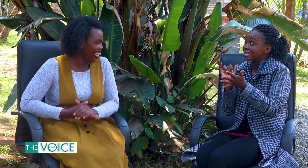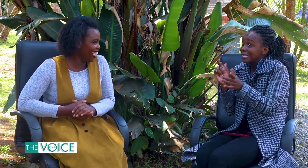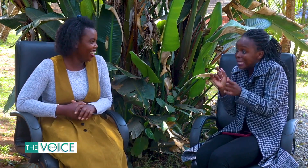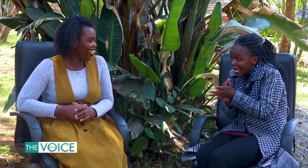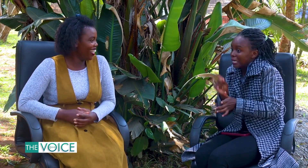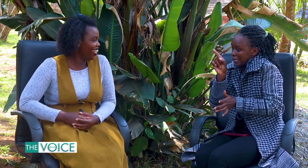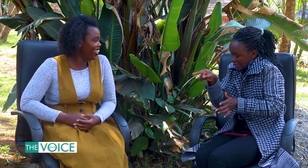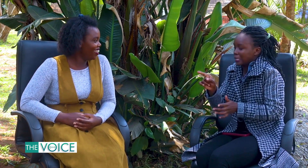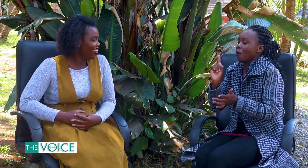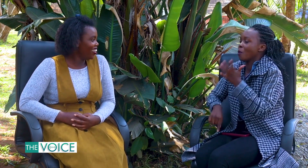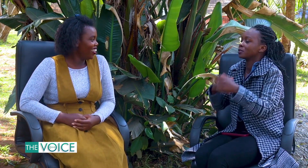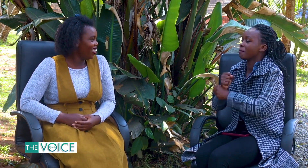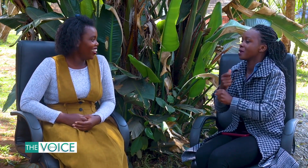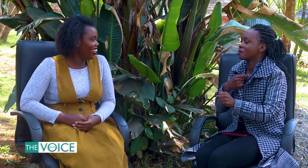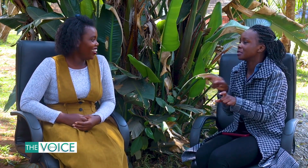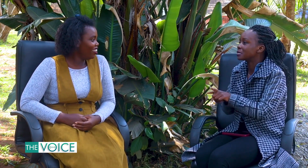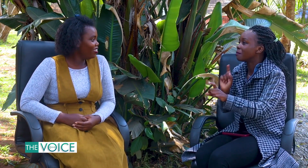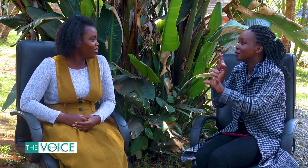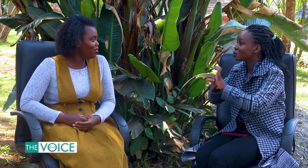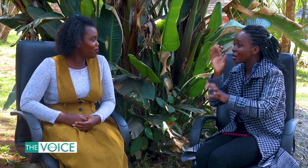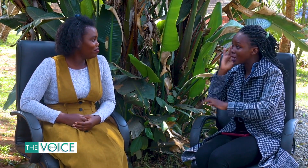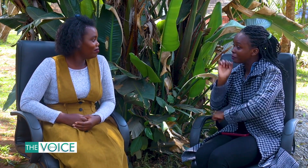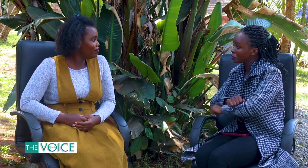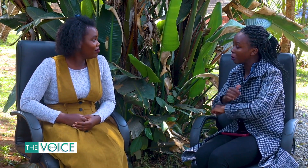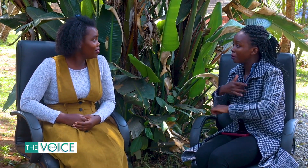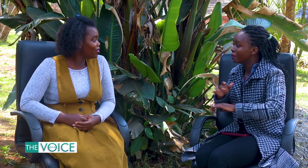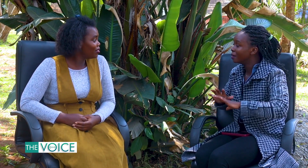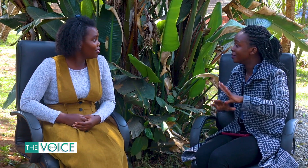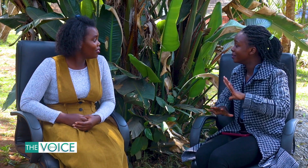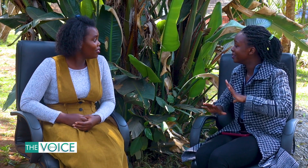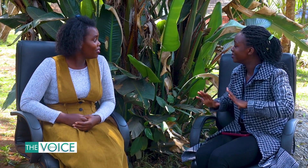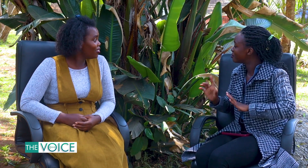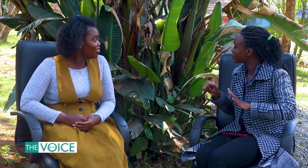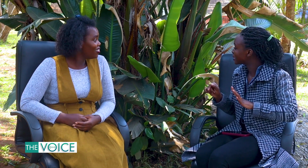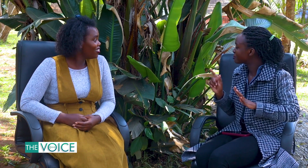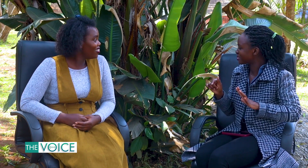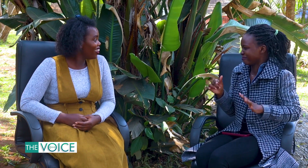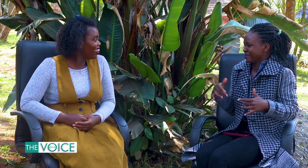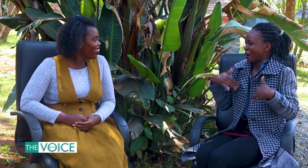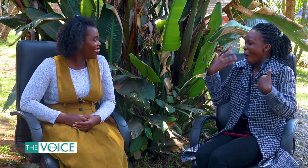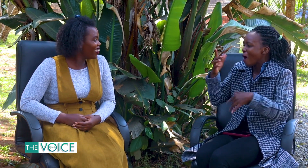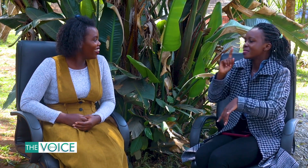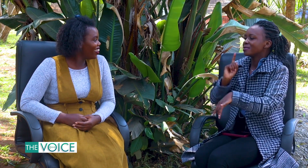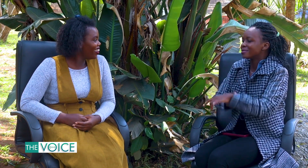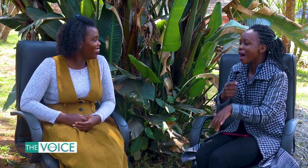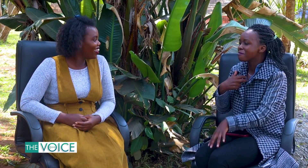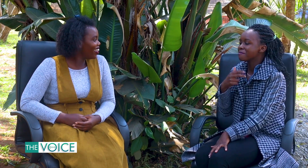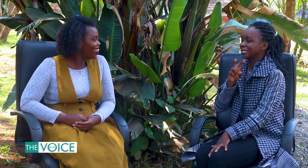So when I'm moving to a deaf school, everyone is signing. I was so much taken aback. I see people who